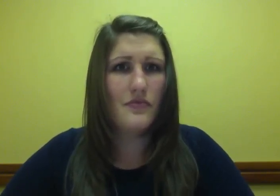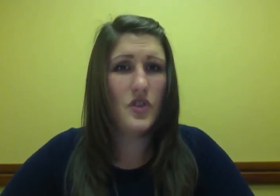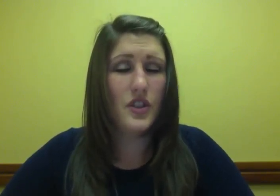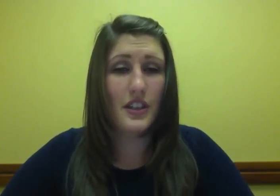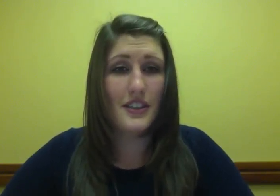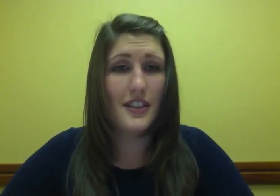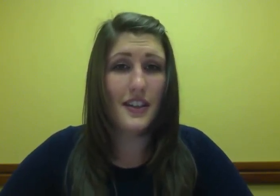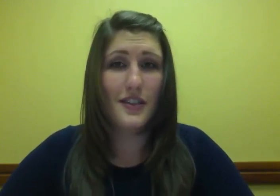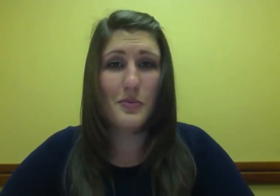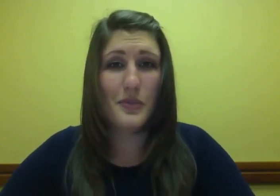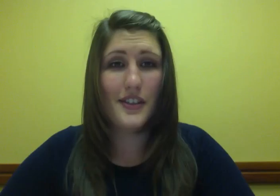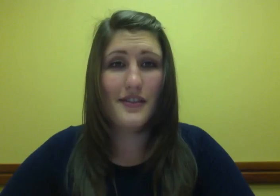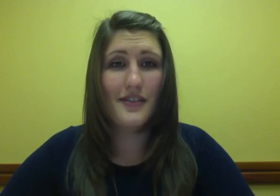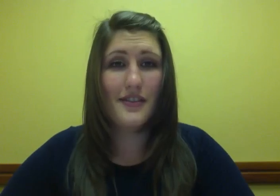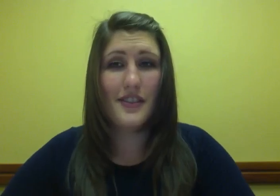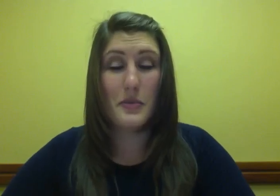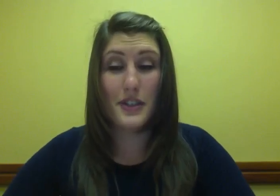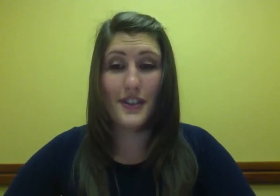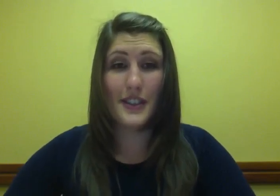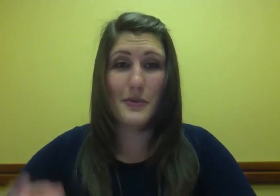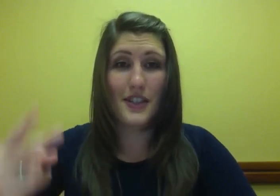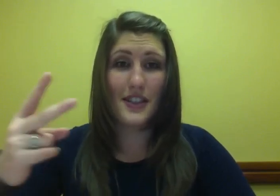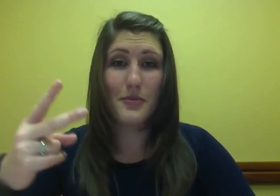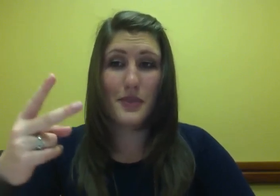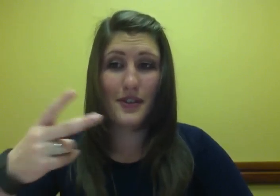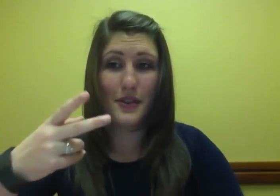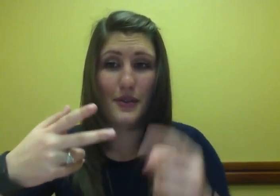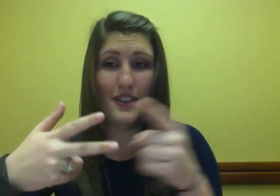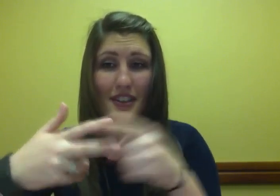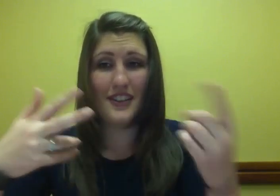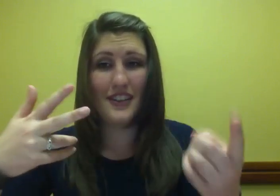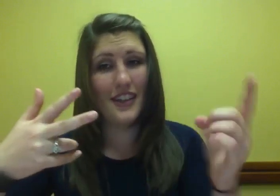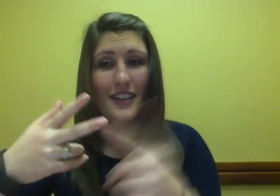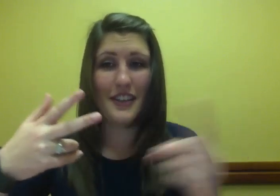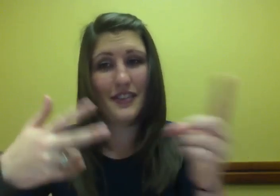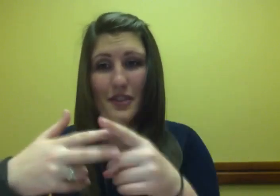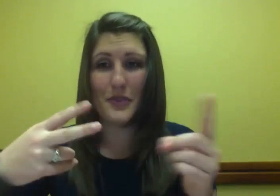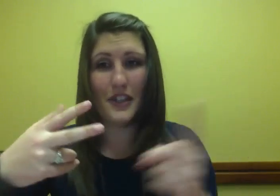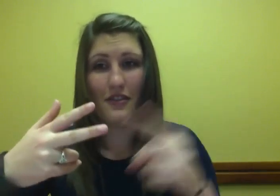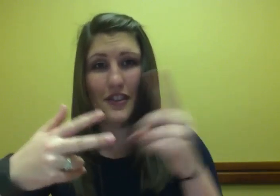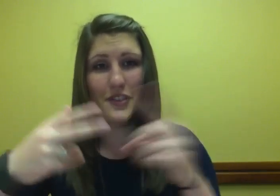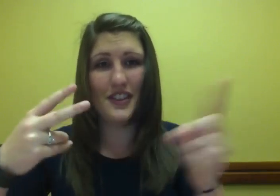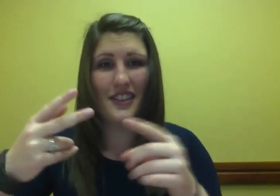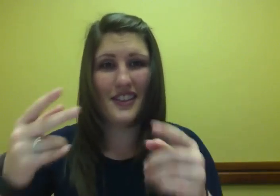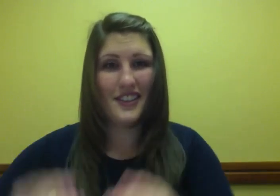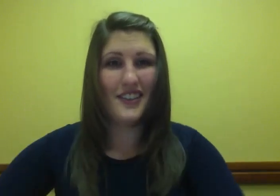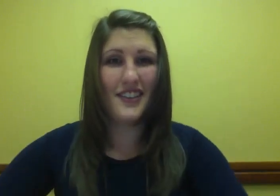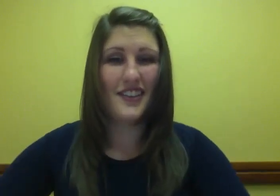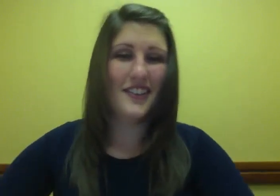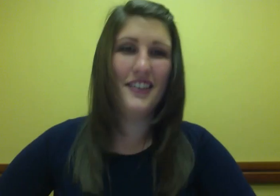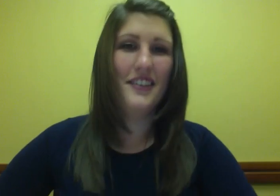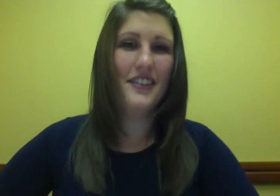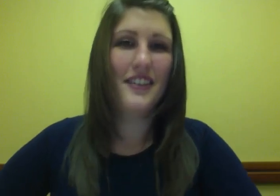She listed things, but a bunch of things, but just kept two and kept going back and forth.